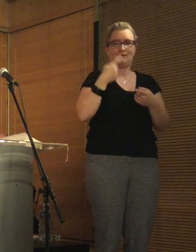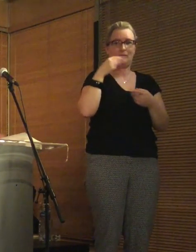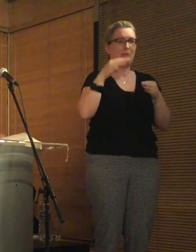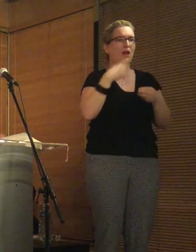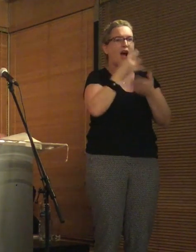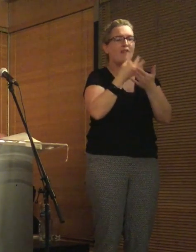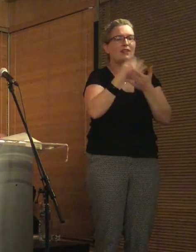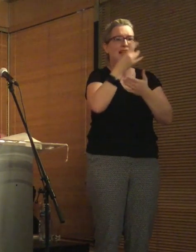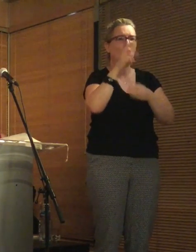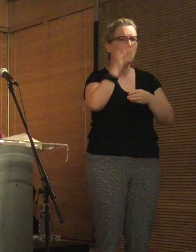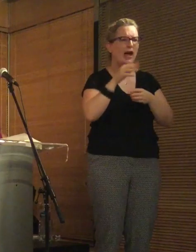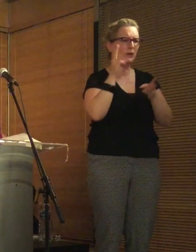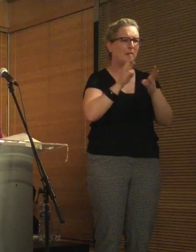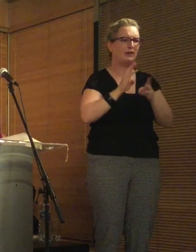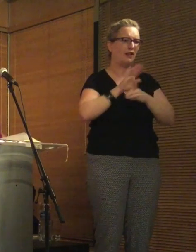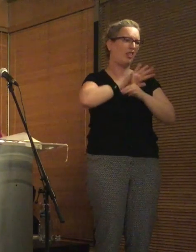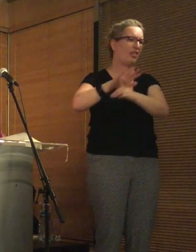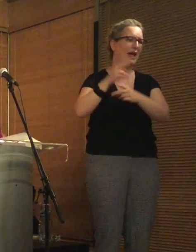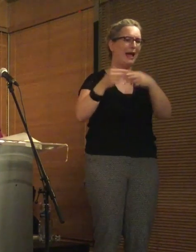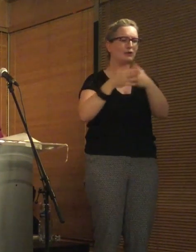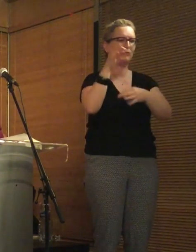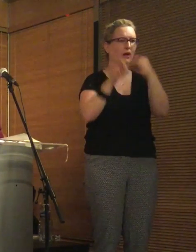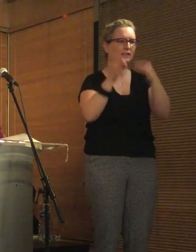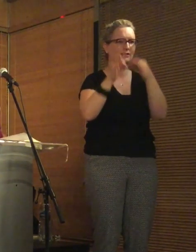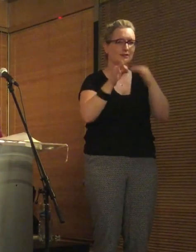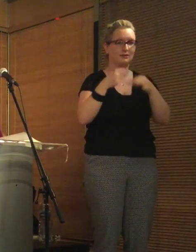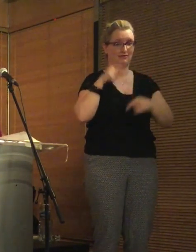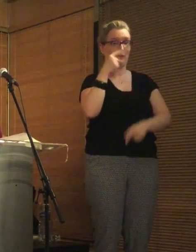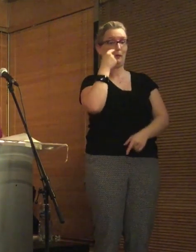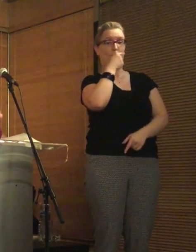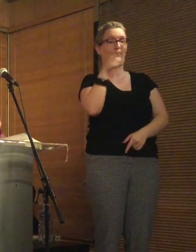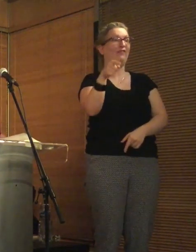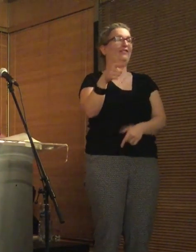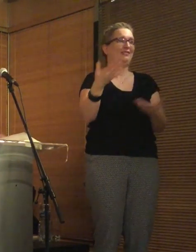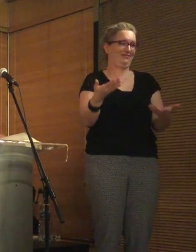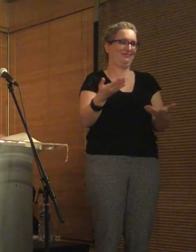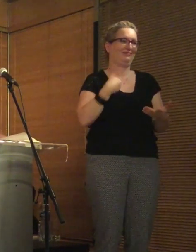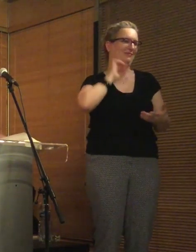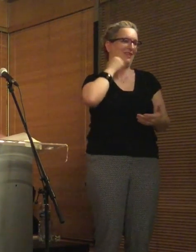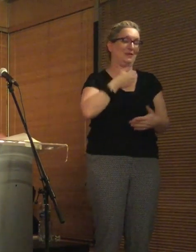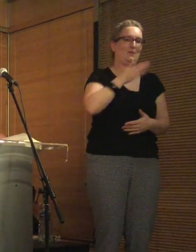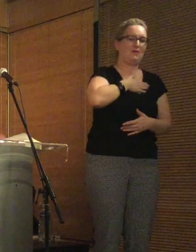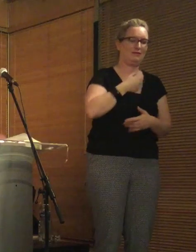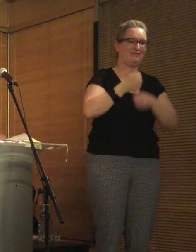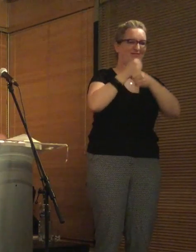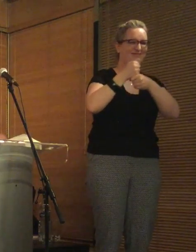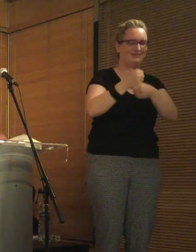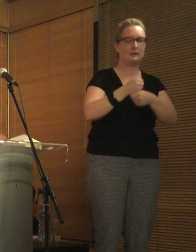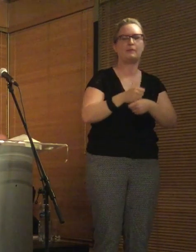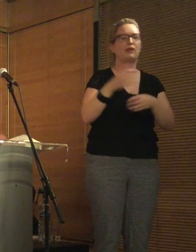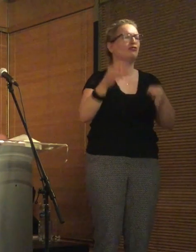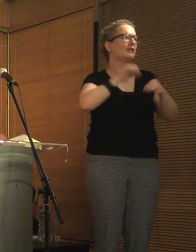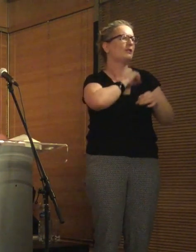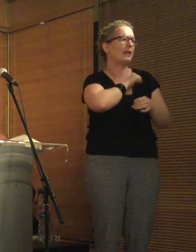politics, and how has it been so male denominated, you know, so there was great success. Reading of